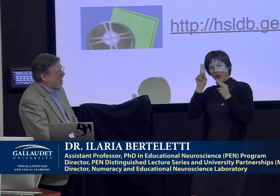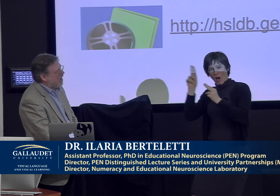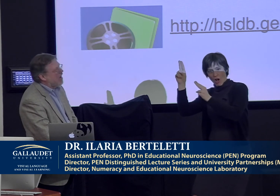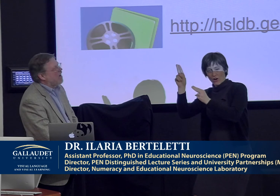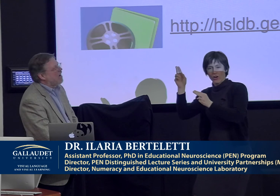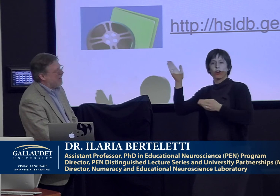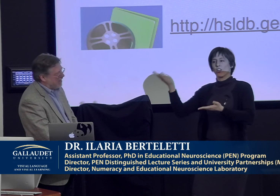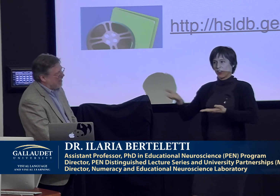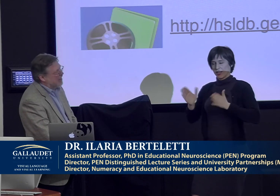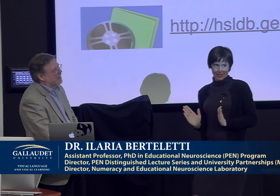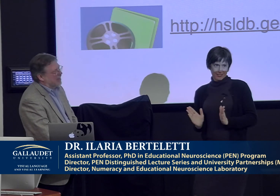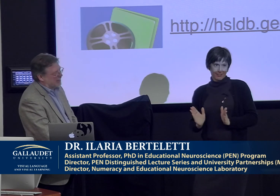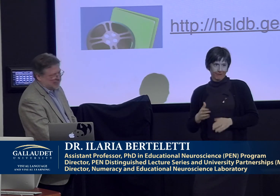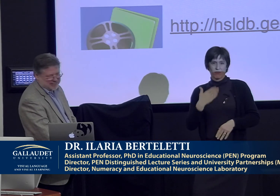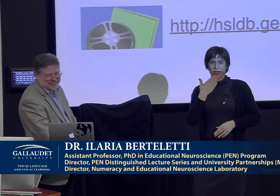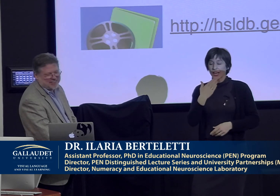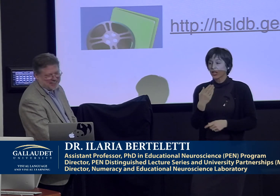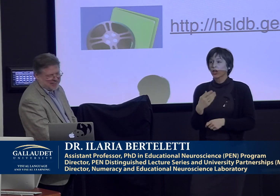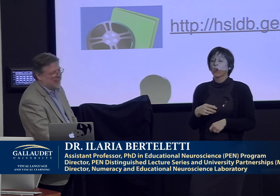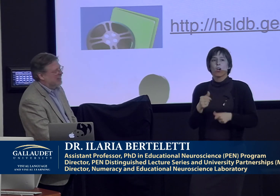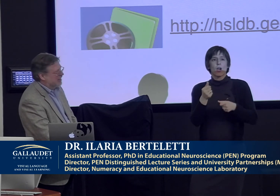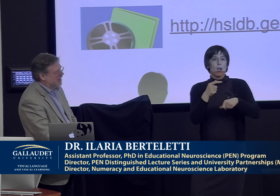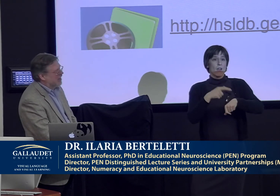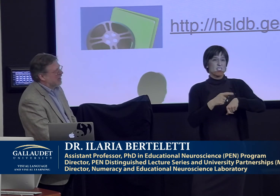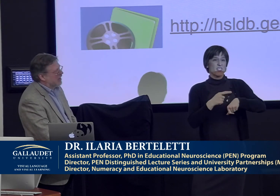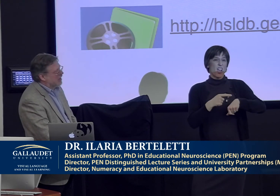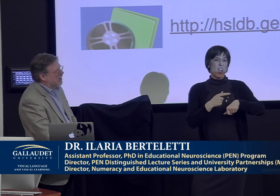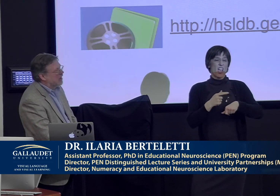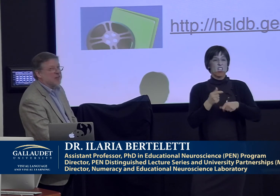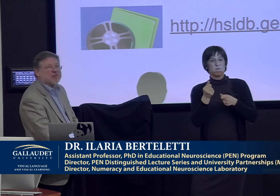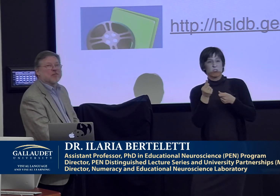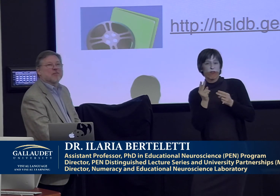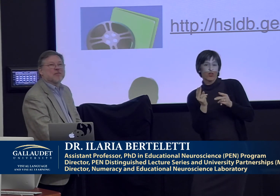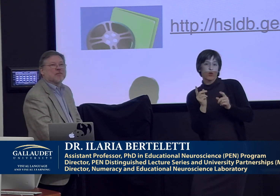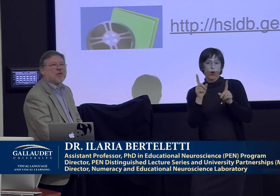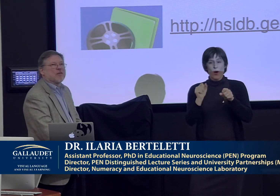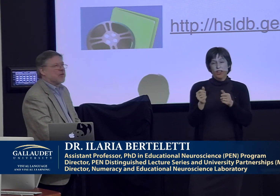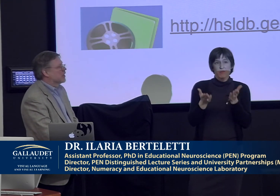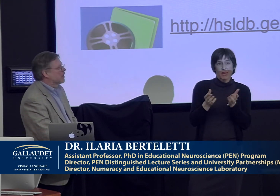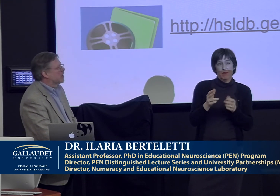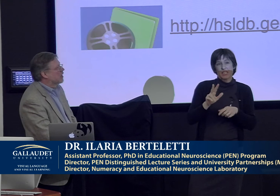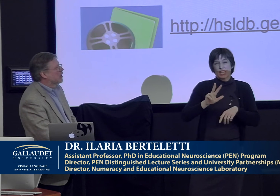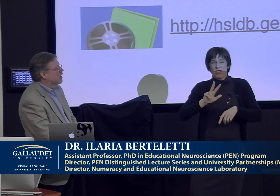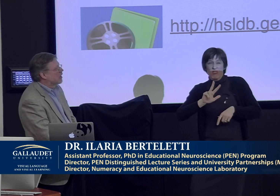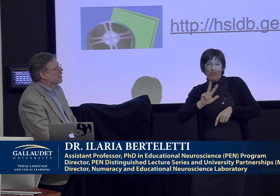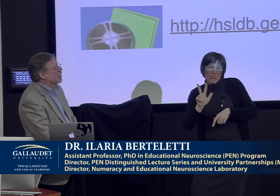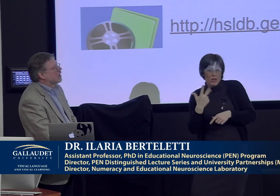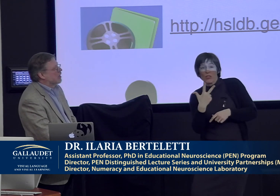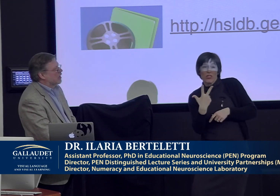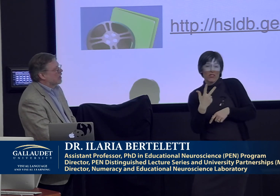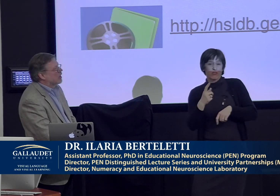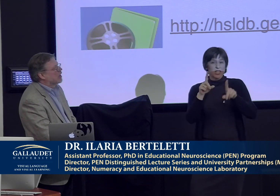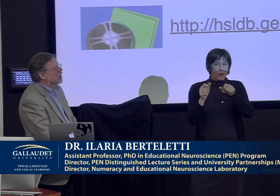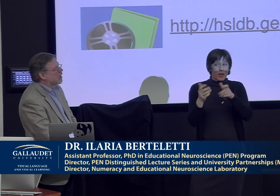over in the SLCC for a reception with our special invited guest. We have time